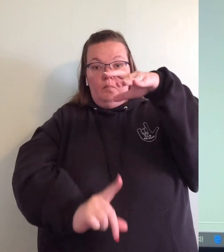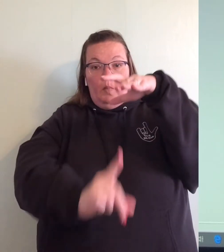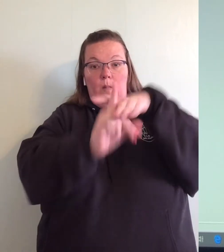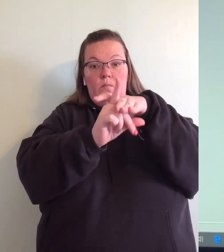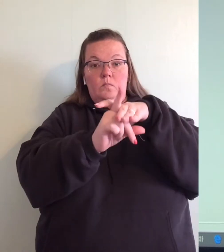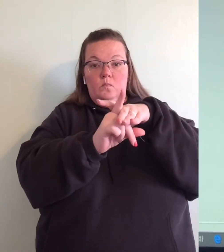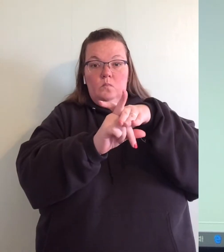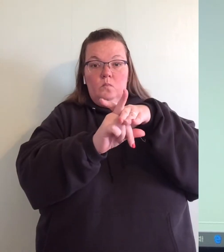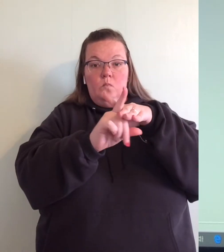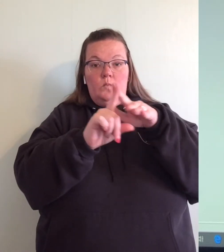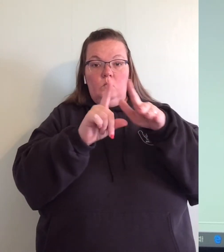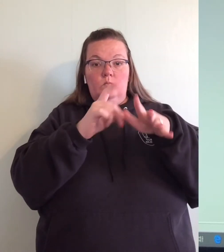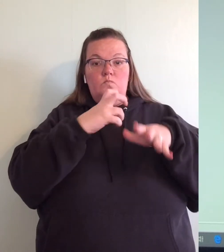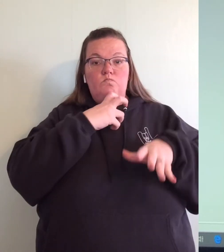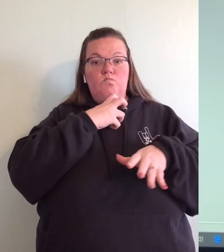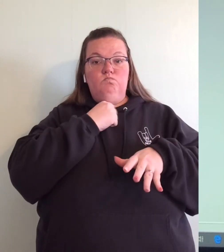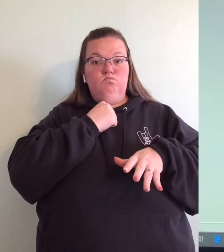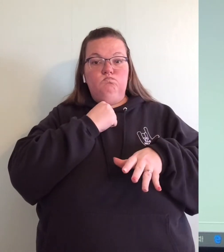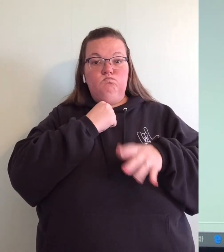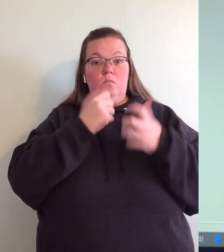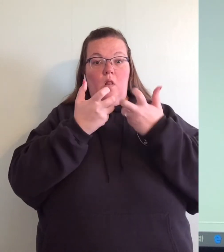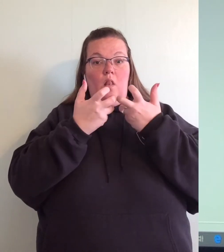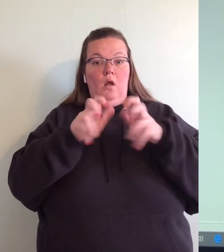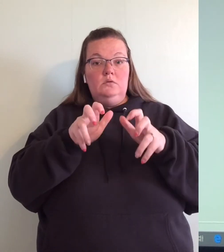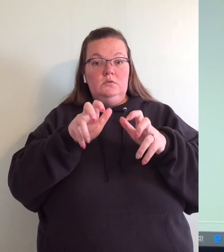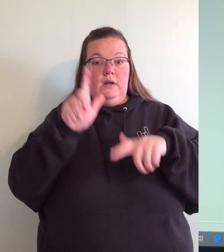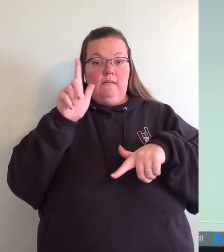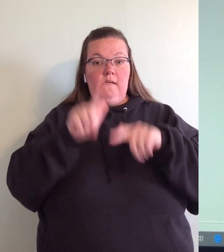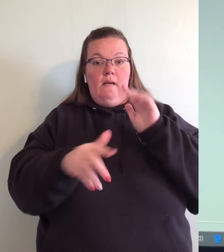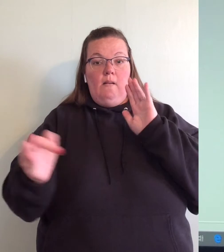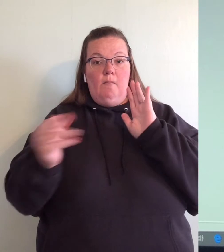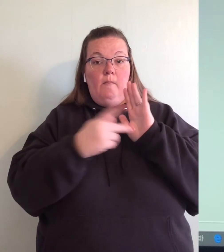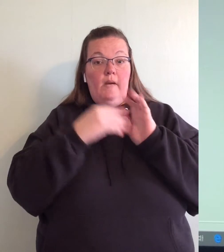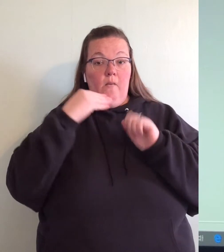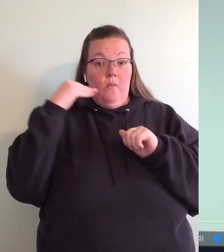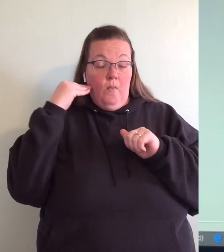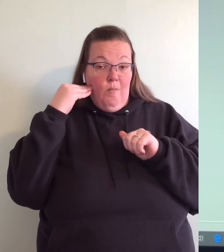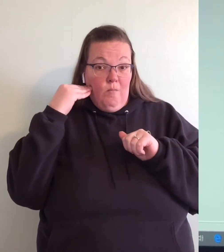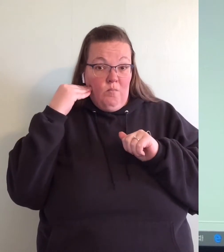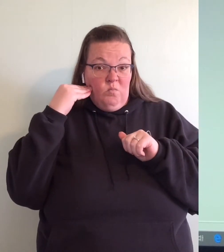to Peter at the end of the last chapter. They were lost.